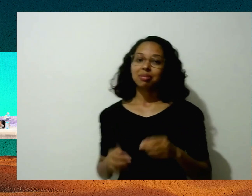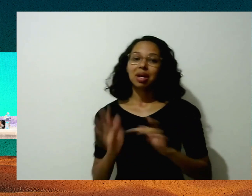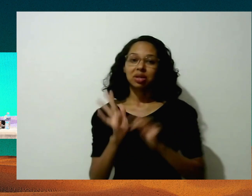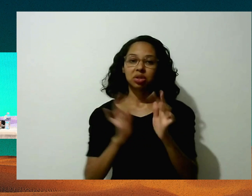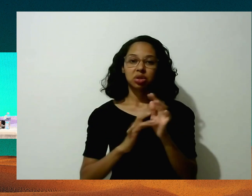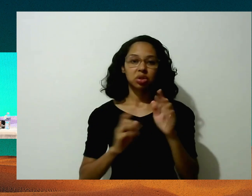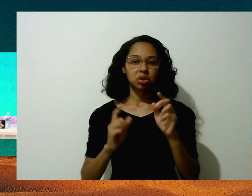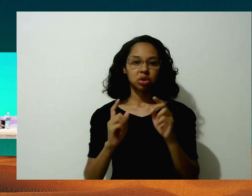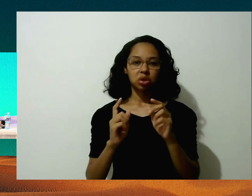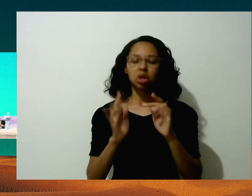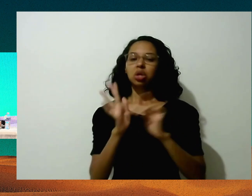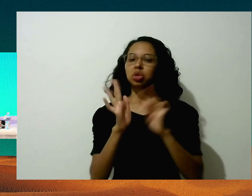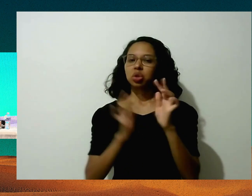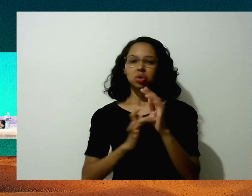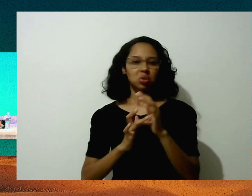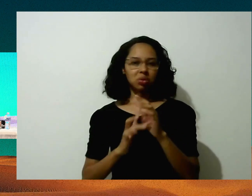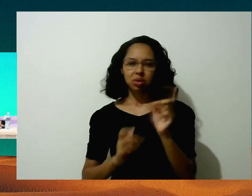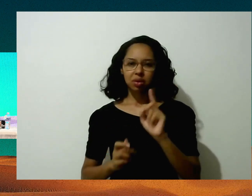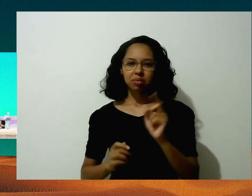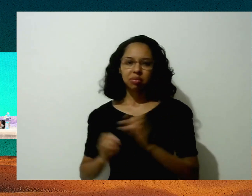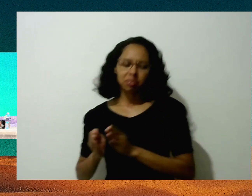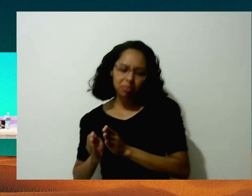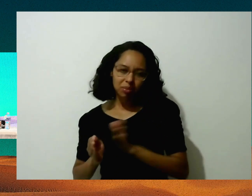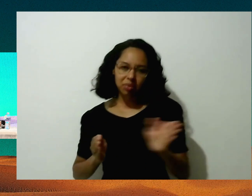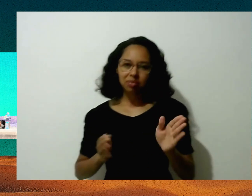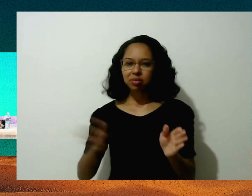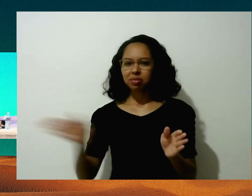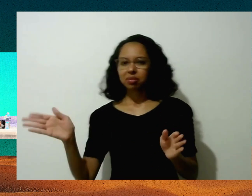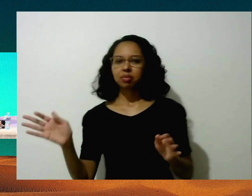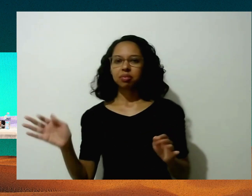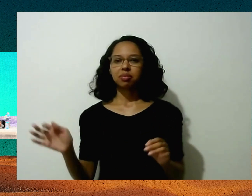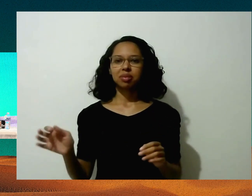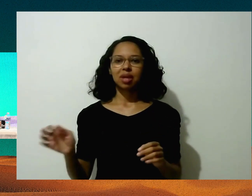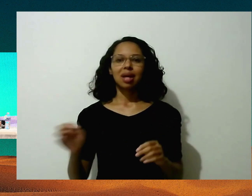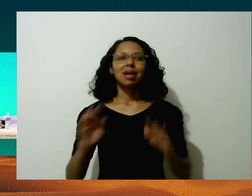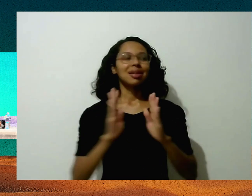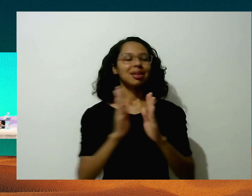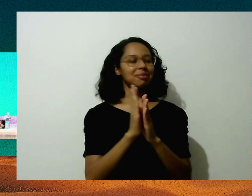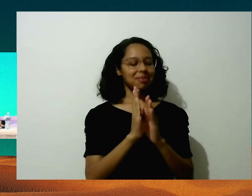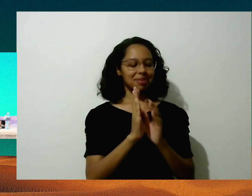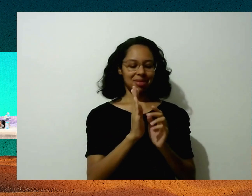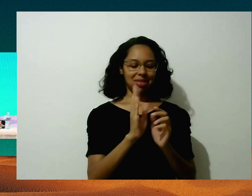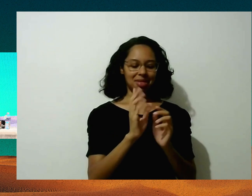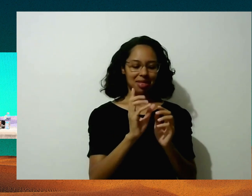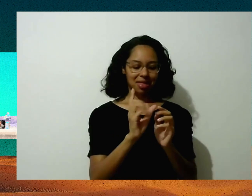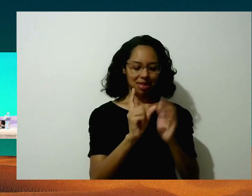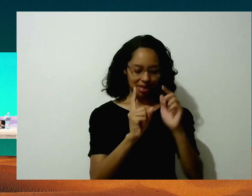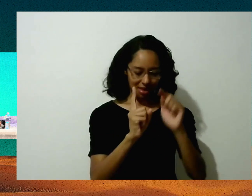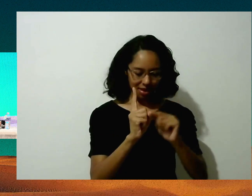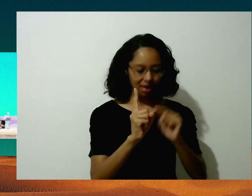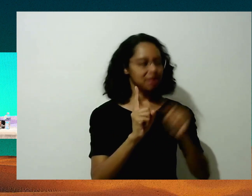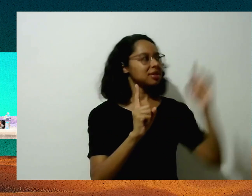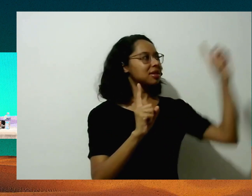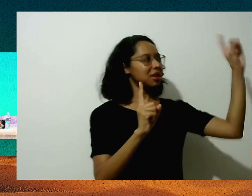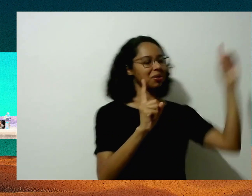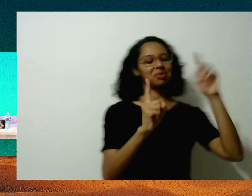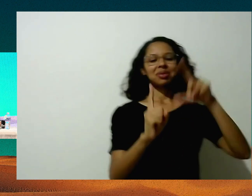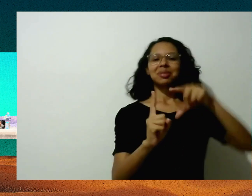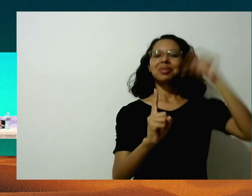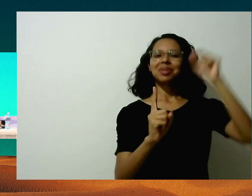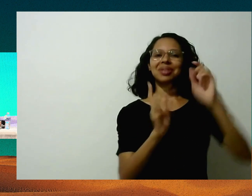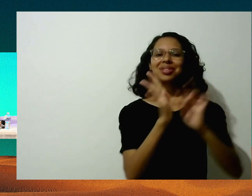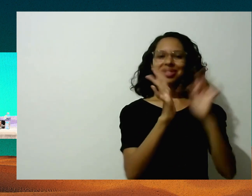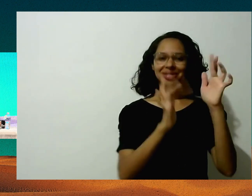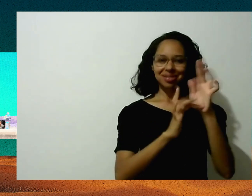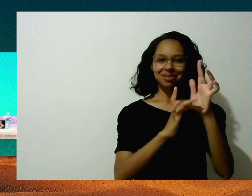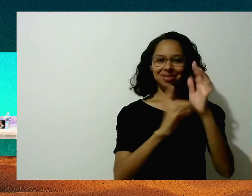Deus escolheu a Jesus. God chose Jesus. Ele não escolheu a